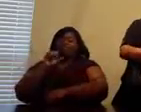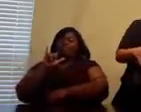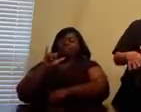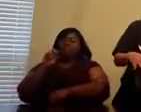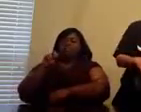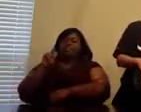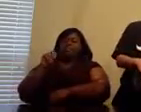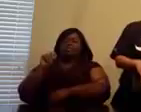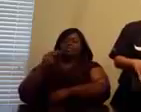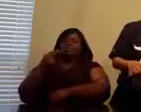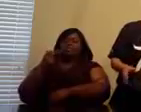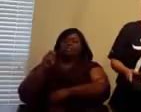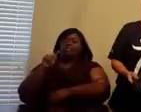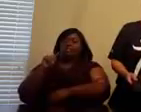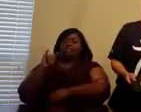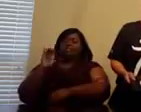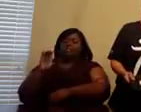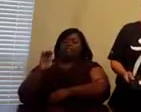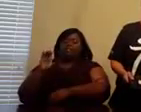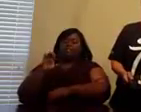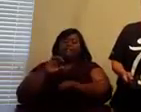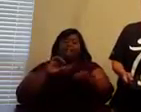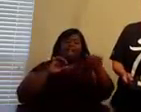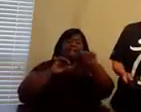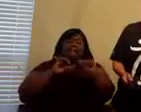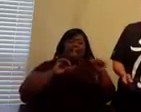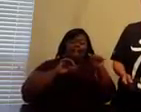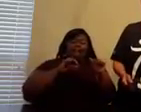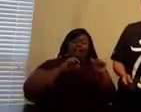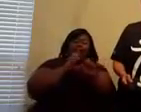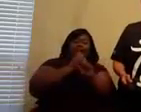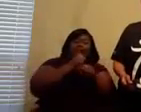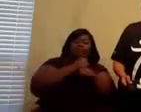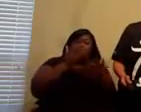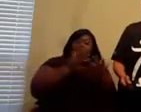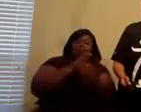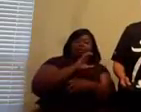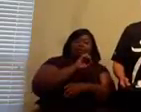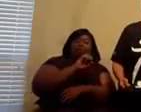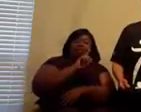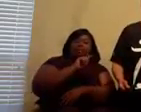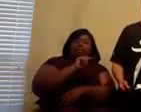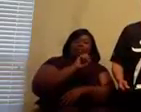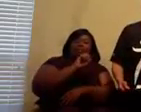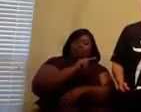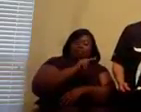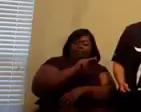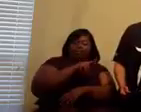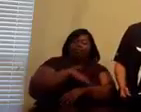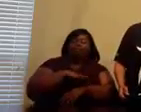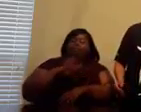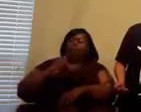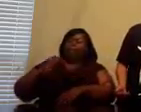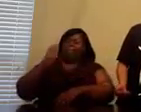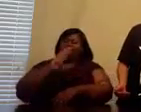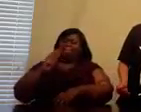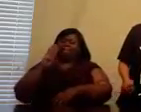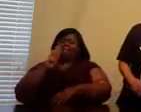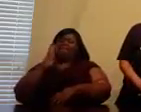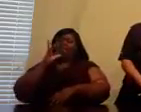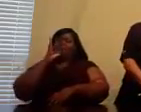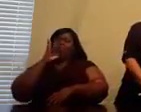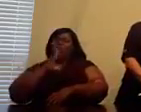cotton. A lot of women have said that the rayon, the synthetic material, has caused rashes and irritations to their